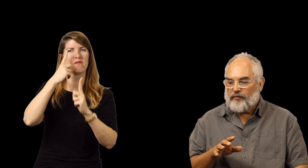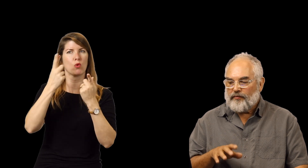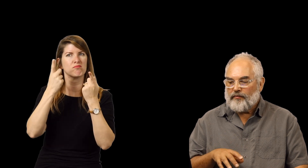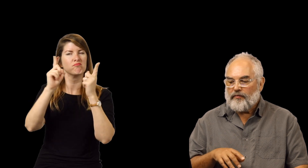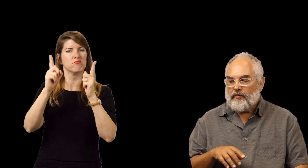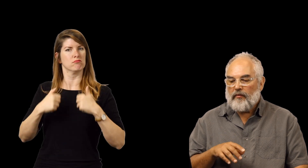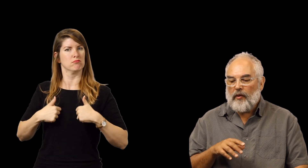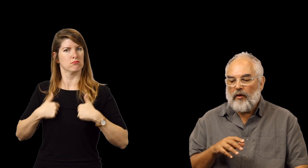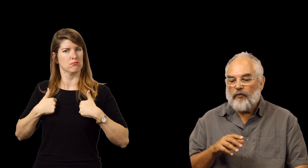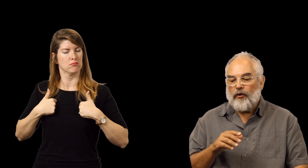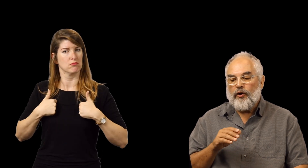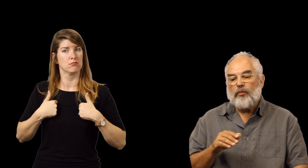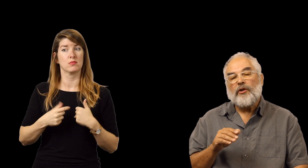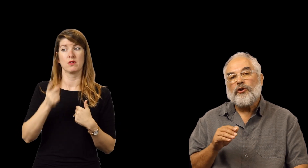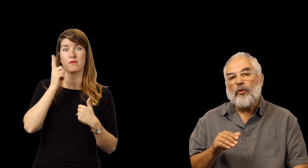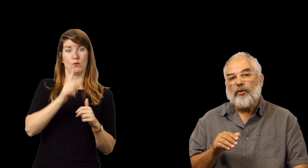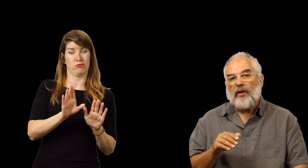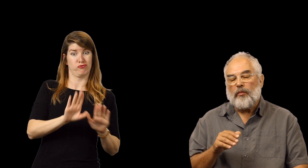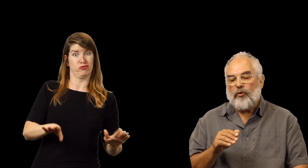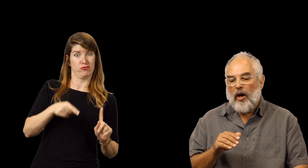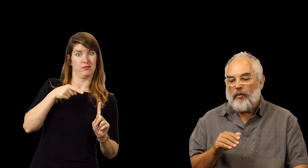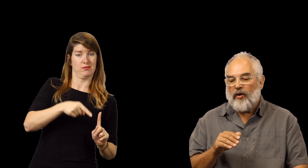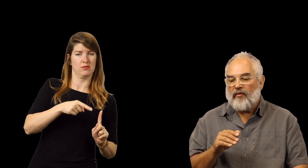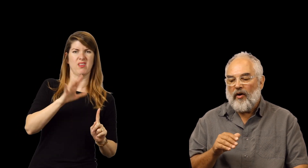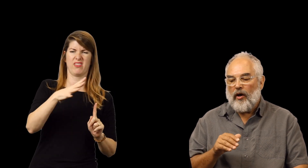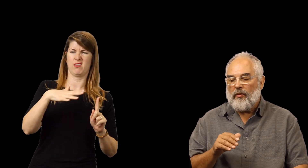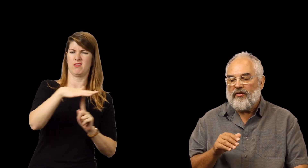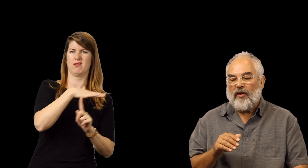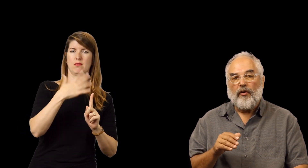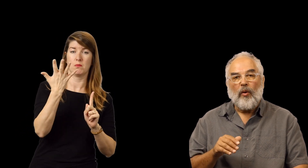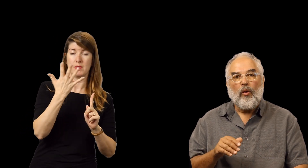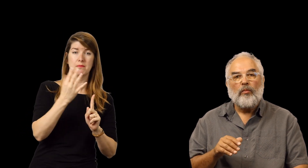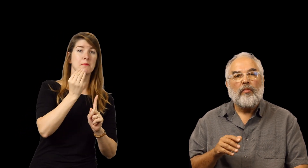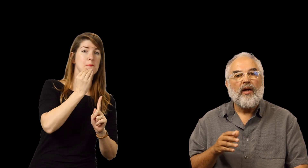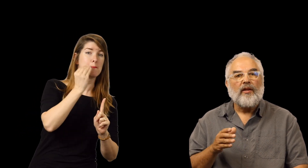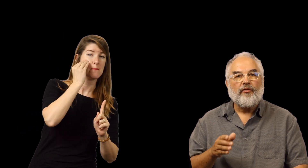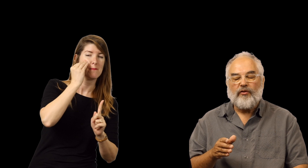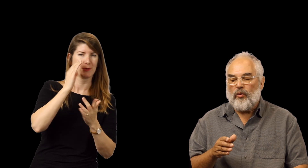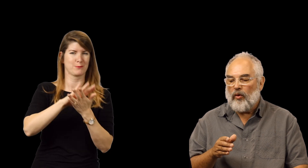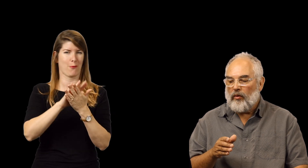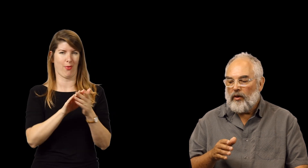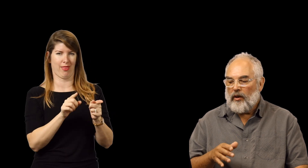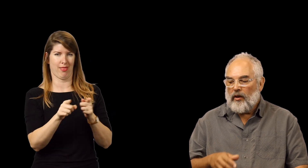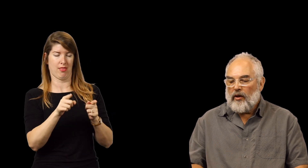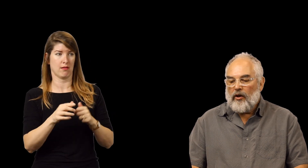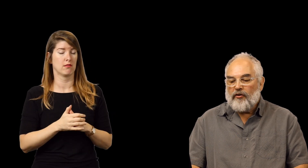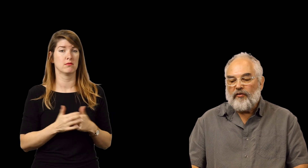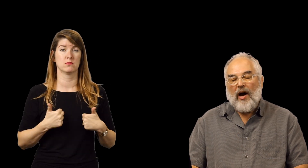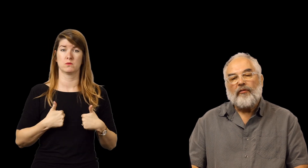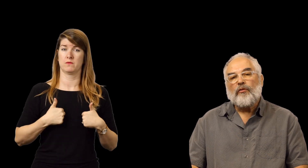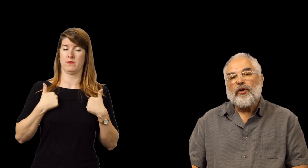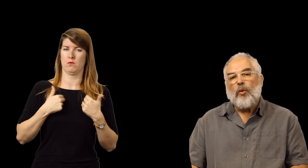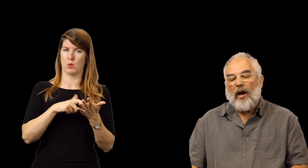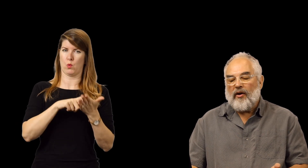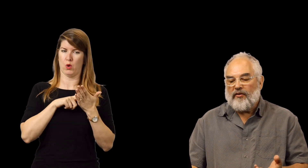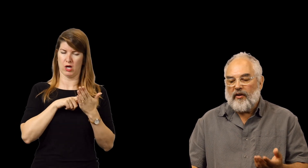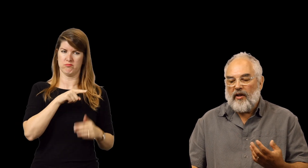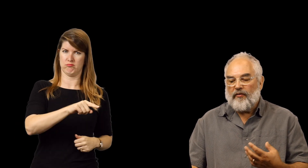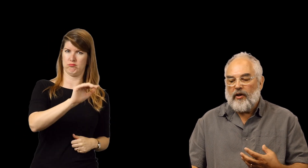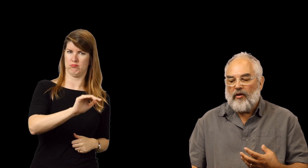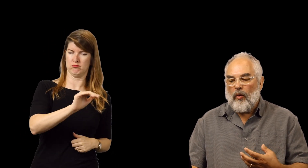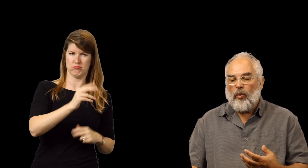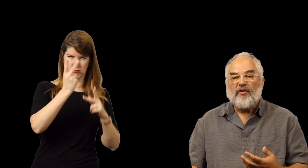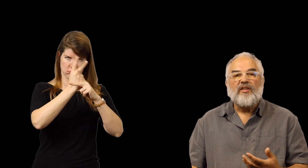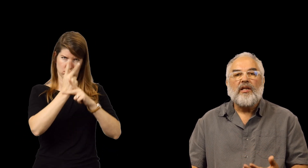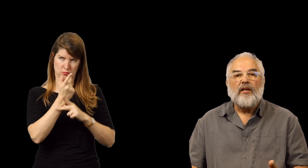survive. For human children, their primary environments are their home and their school. Survival requires that